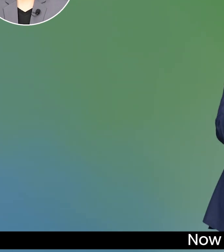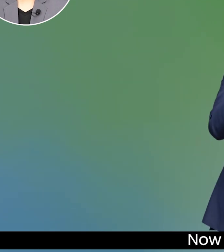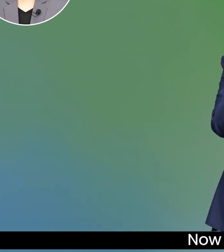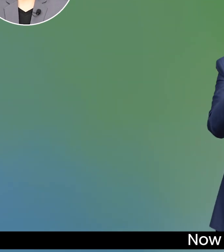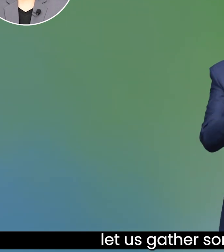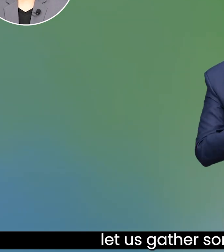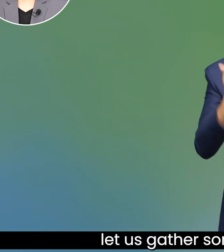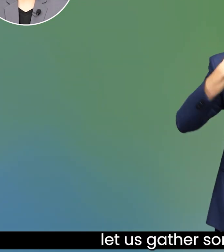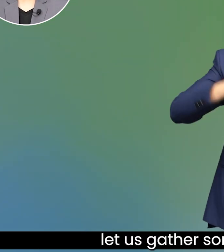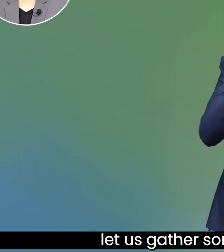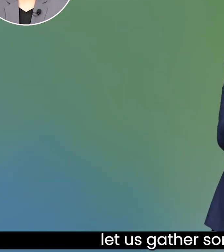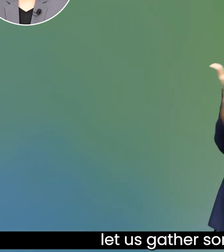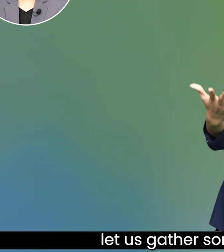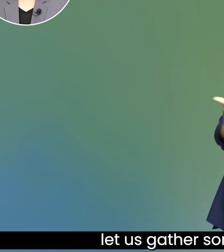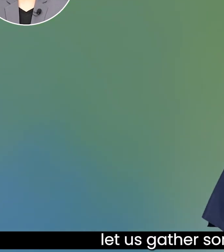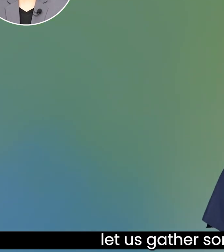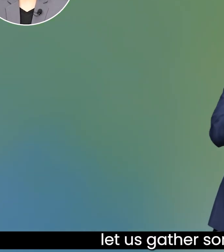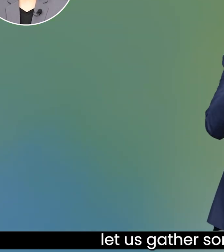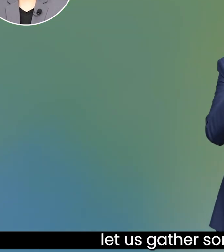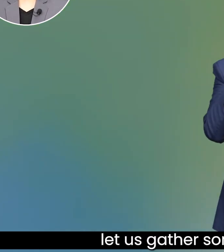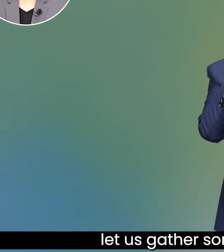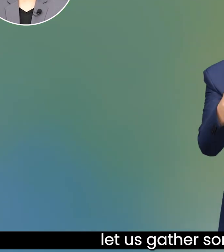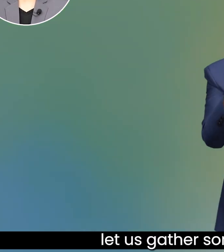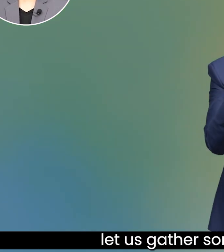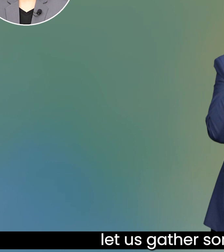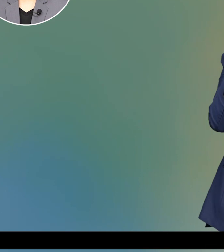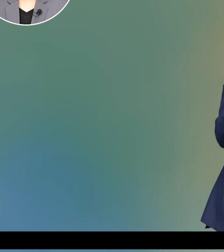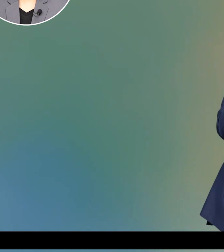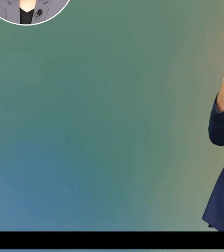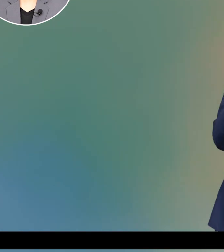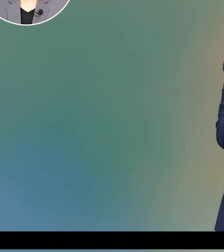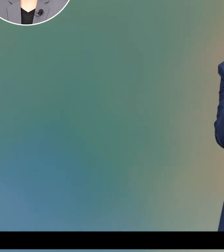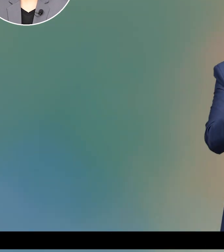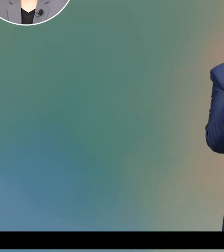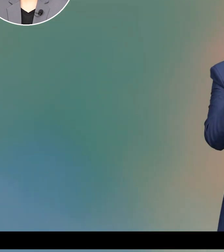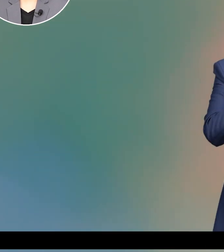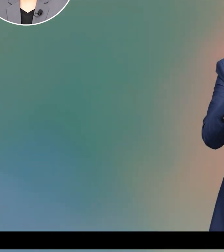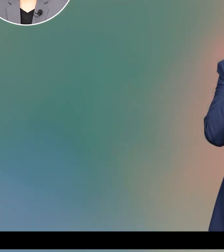getting late let us gather some information on Archimedes principle